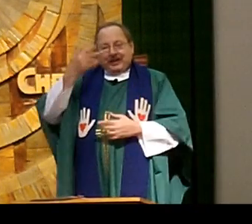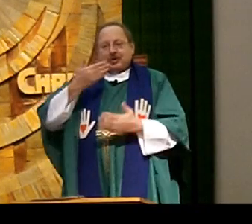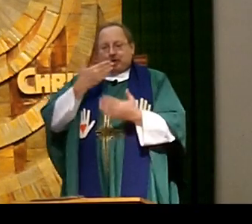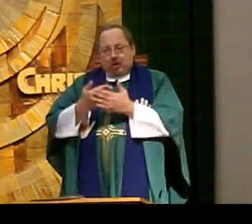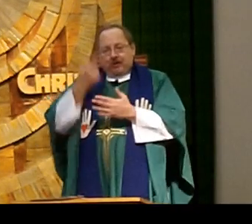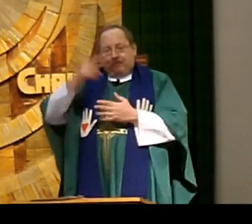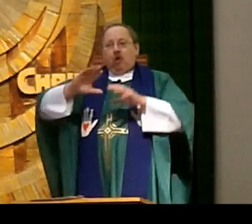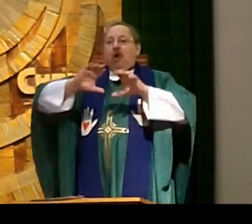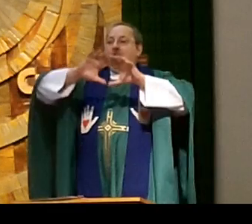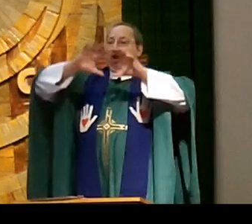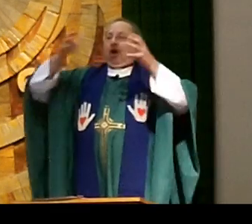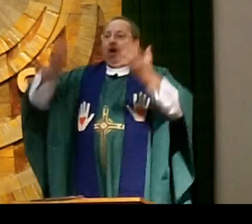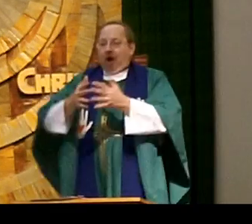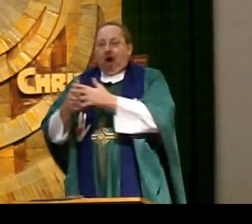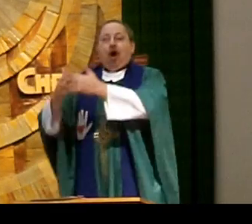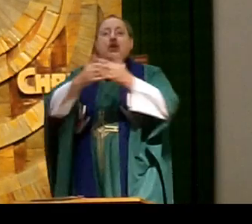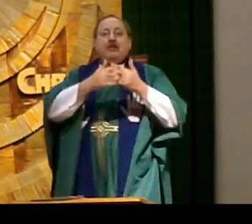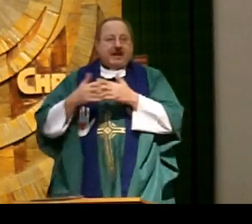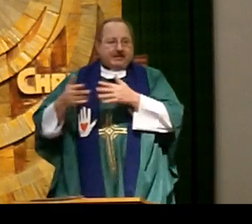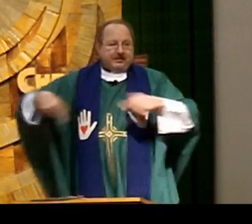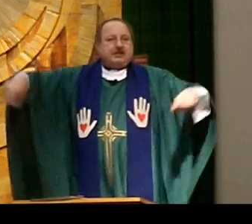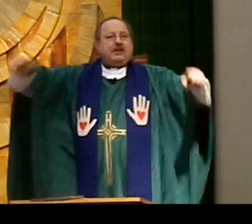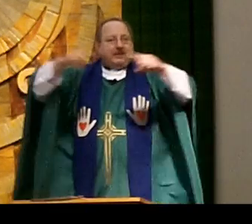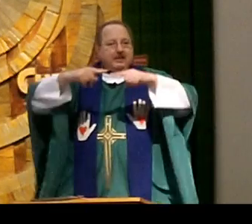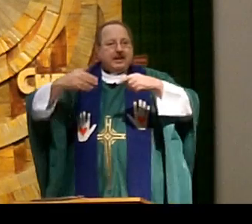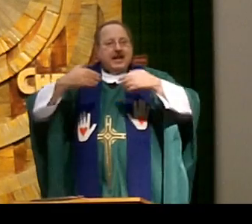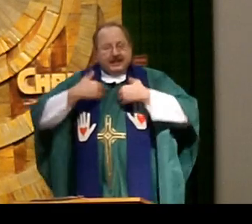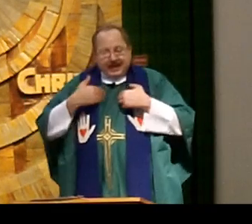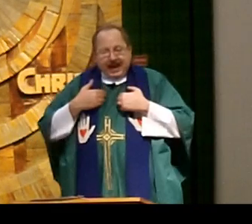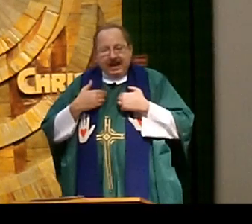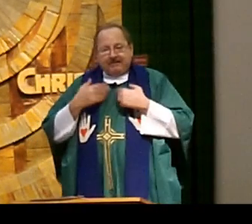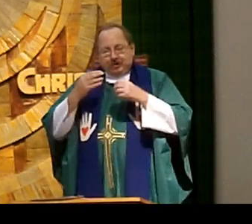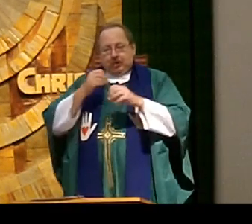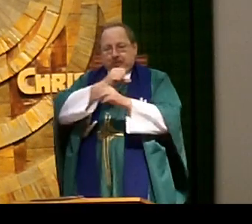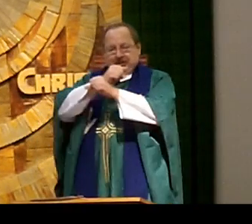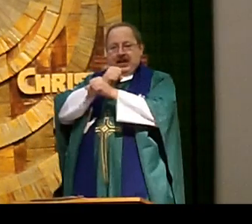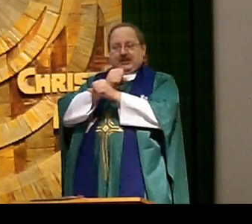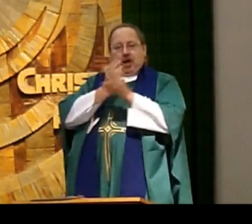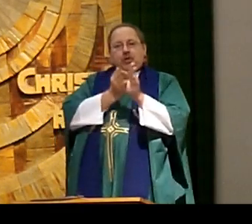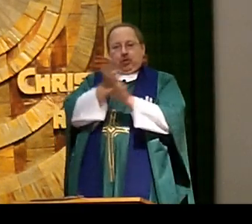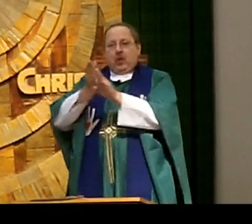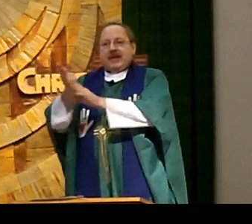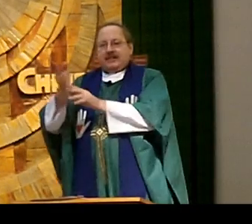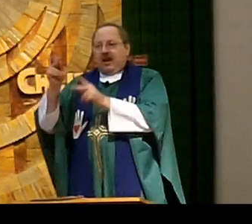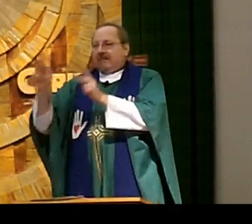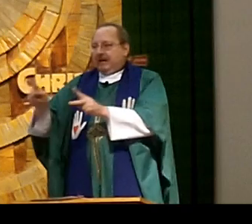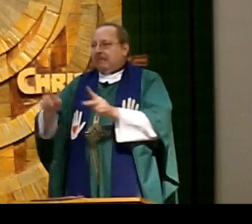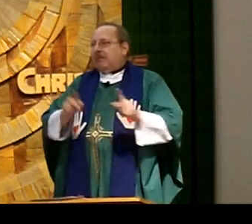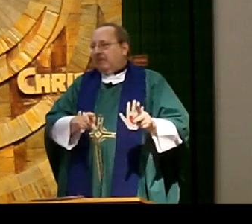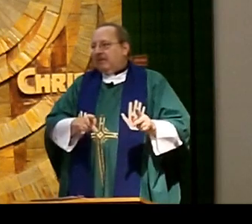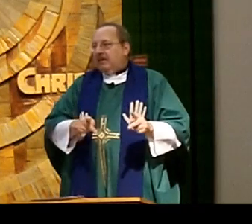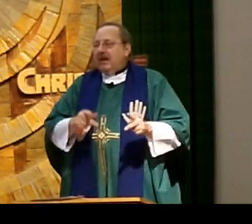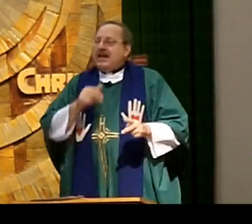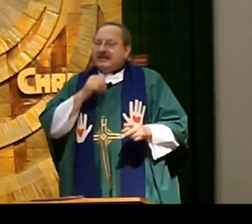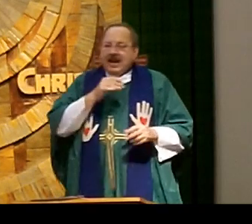It's good for all of us to protect the rights of people.